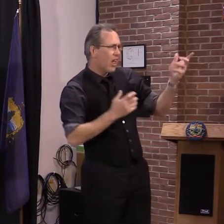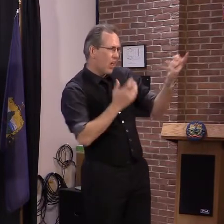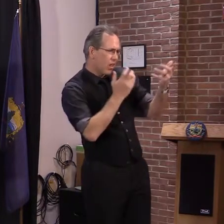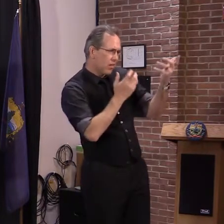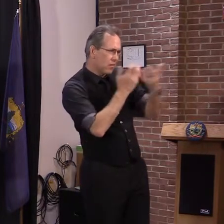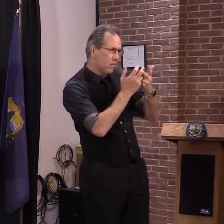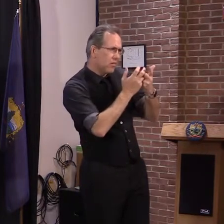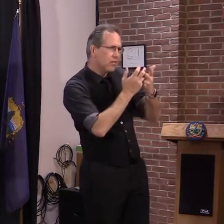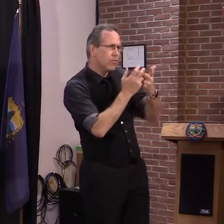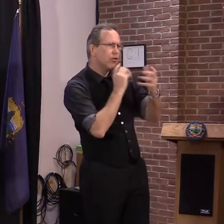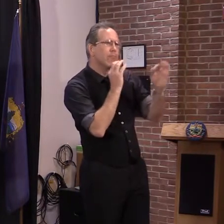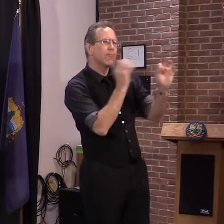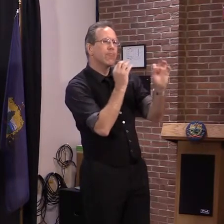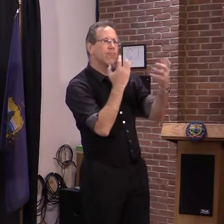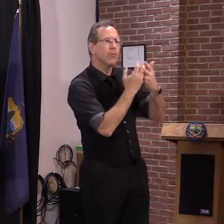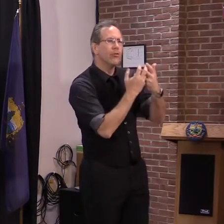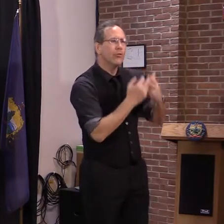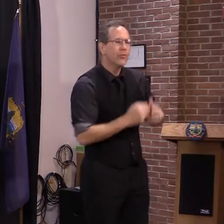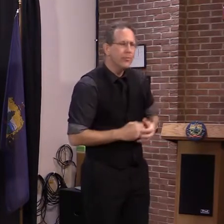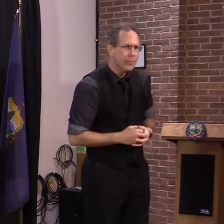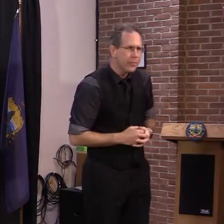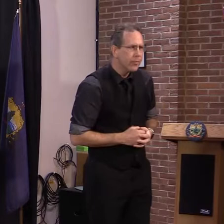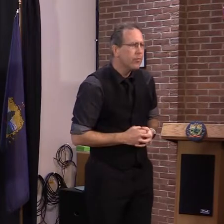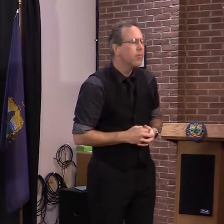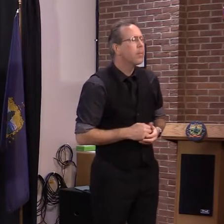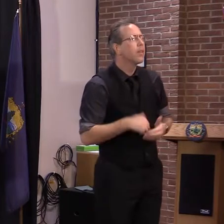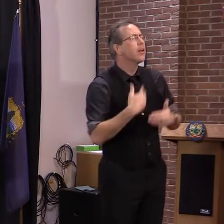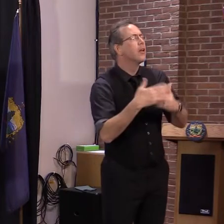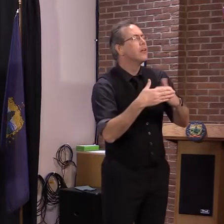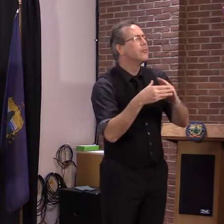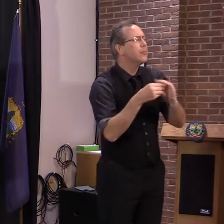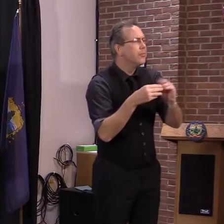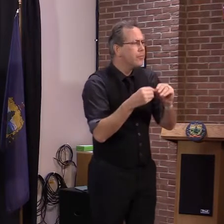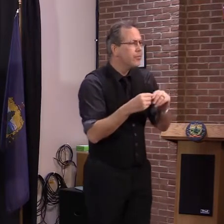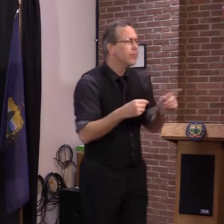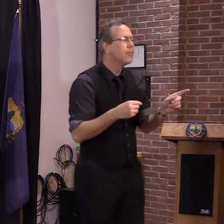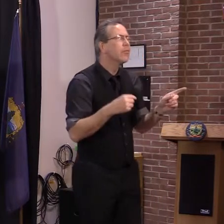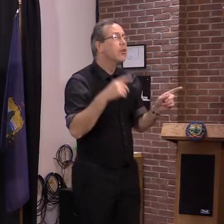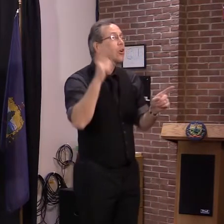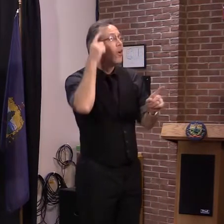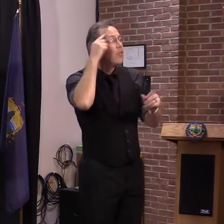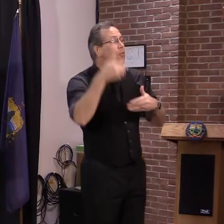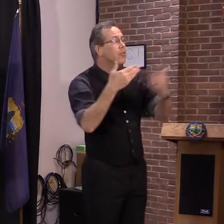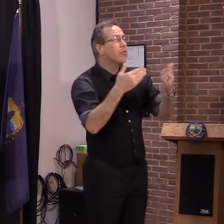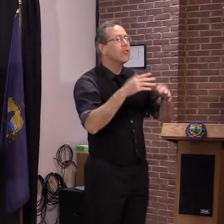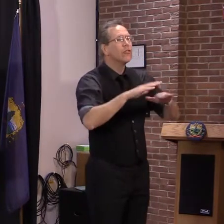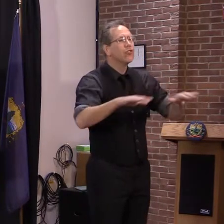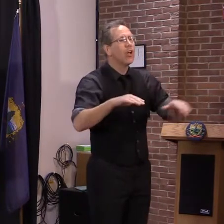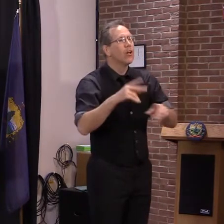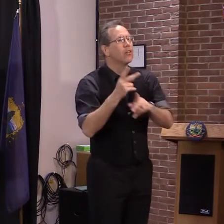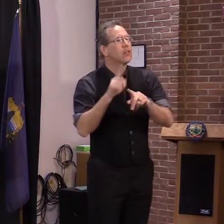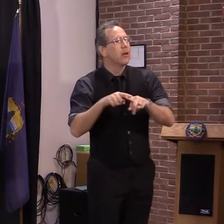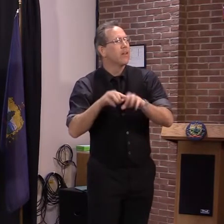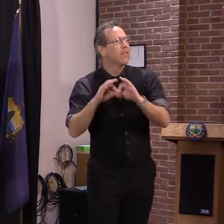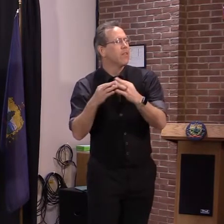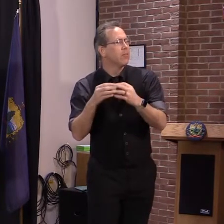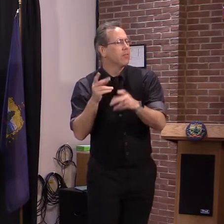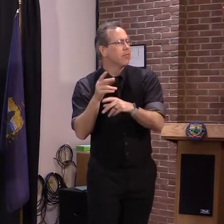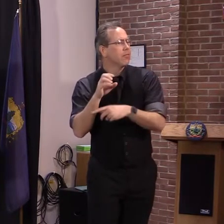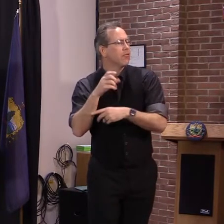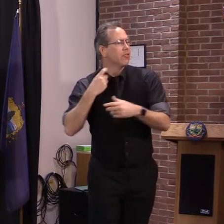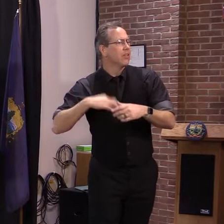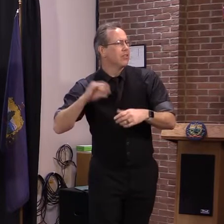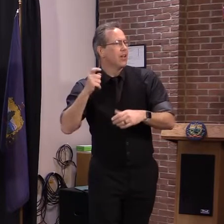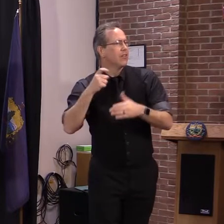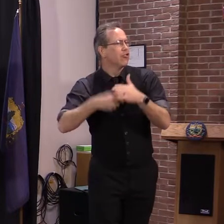Second, the governor has proposed a significant expansion of Vermont's child and dependent care tax credit. This